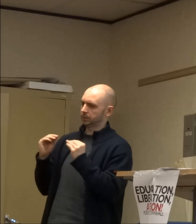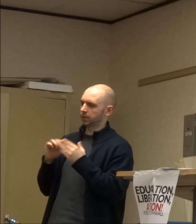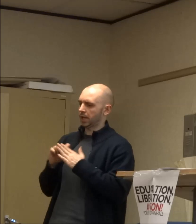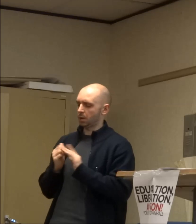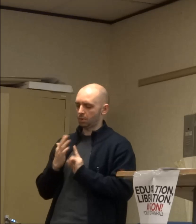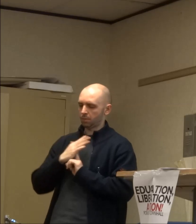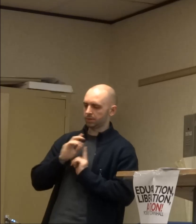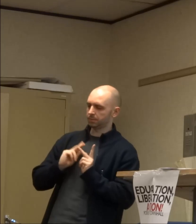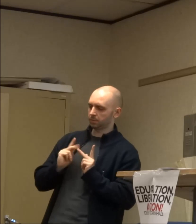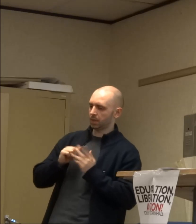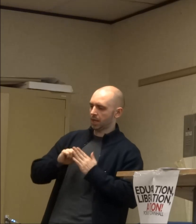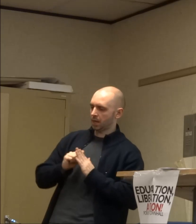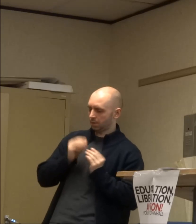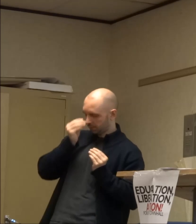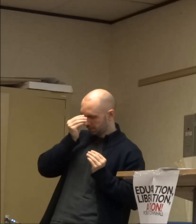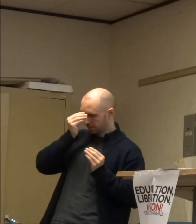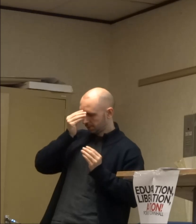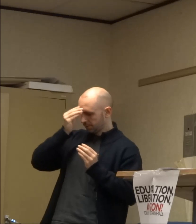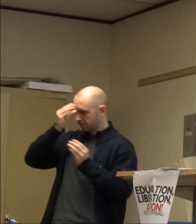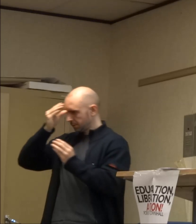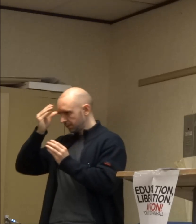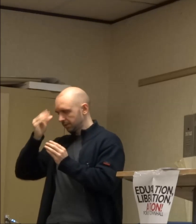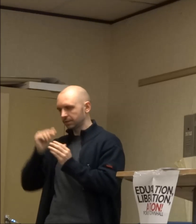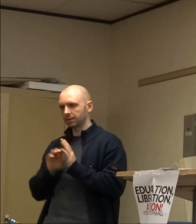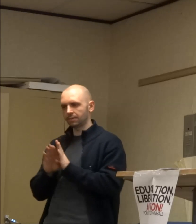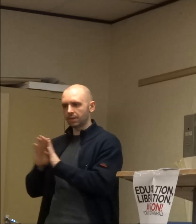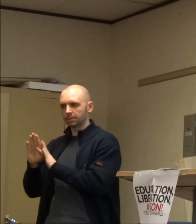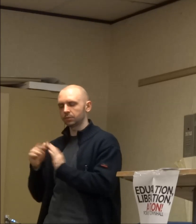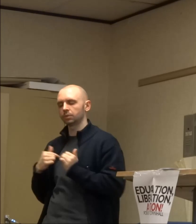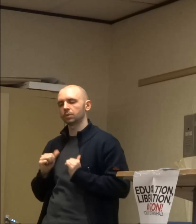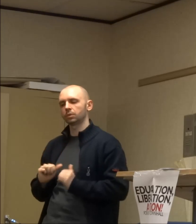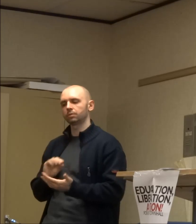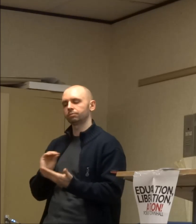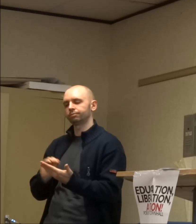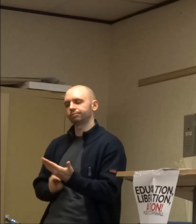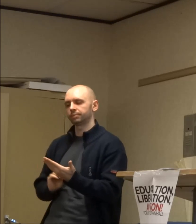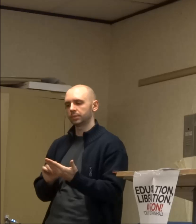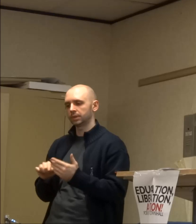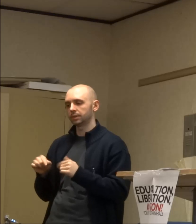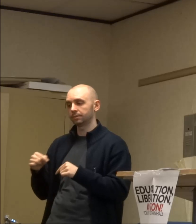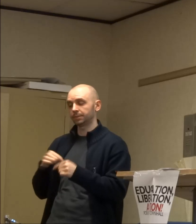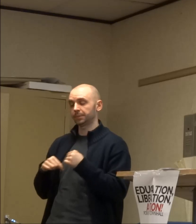people. Earlier this week, we were discussing education as a method of